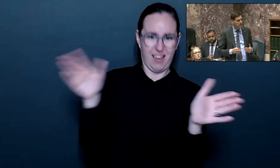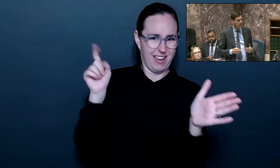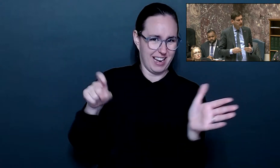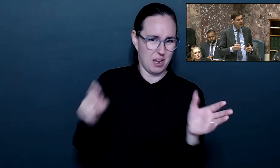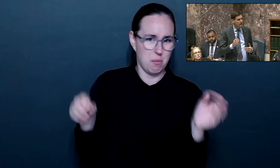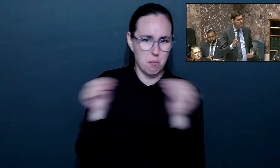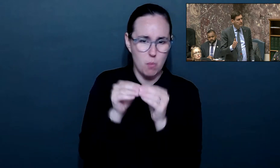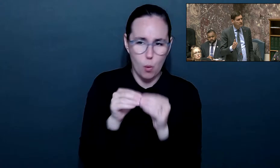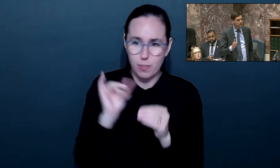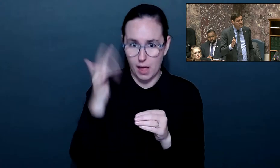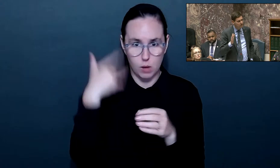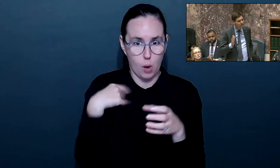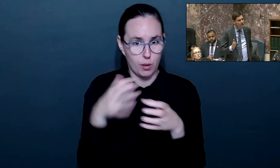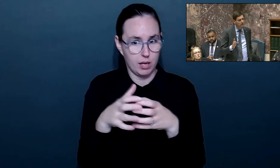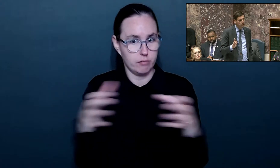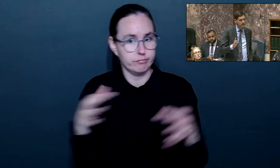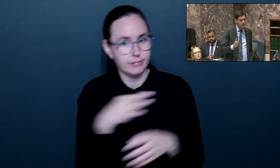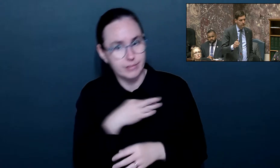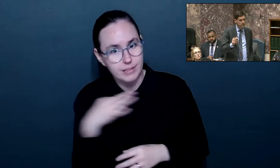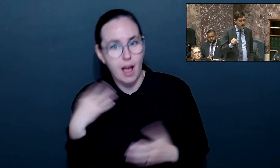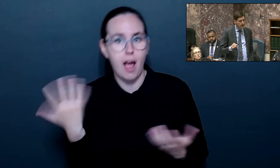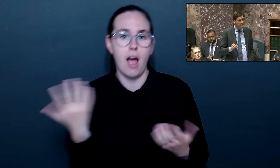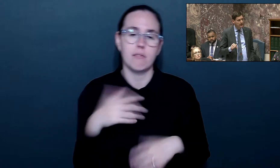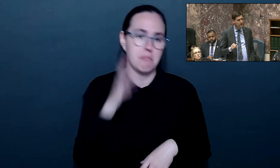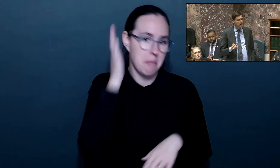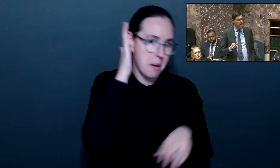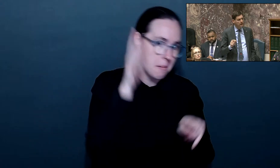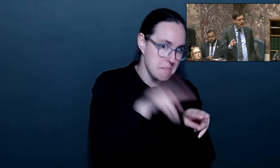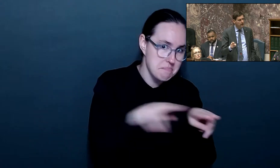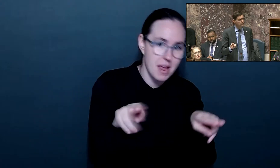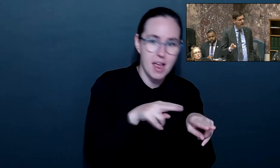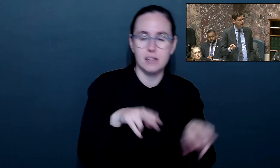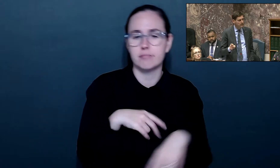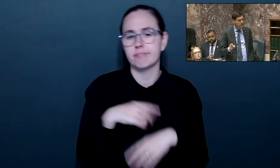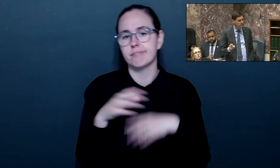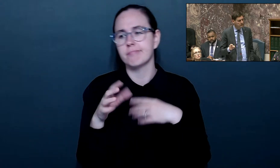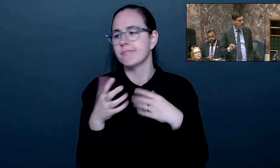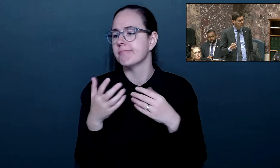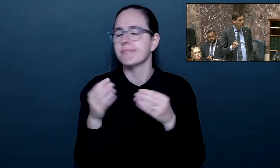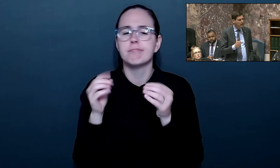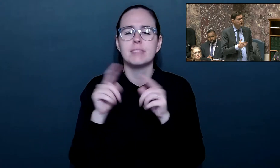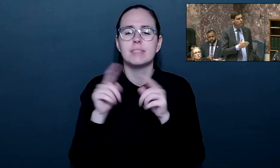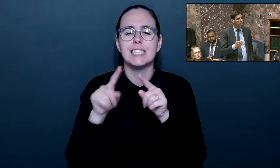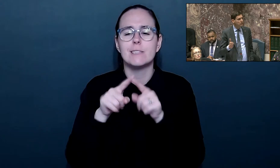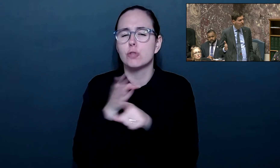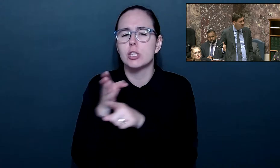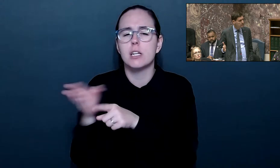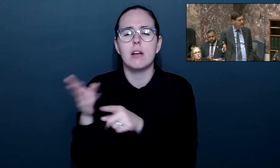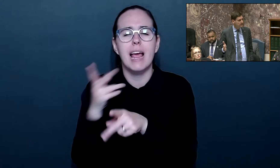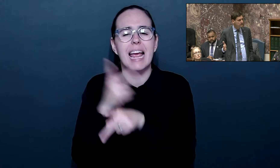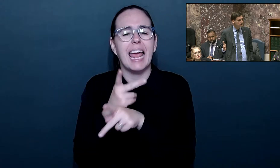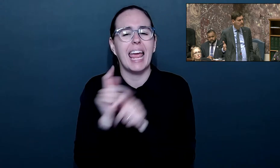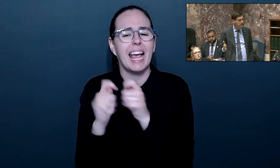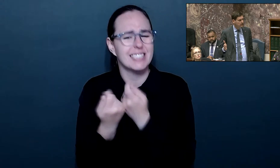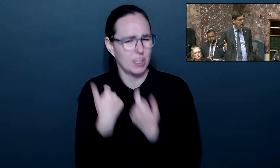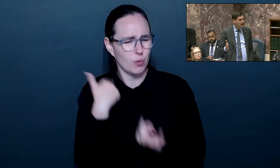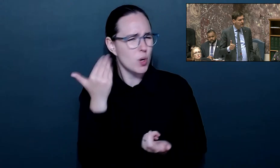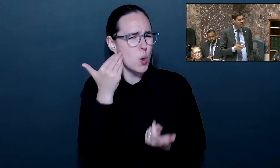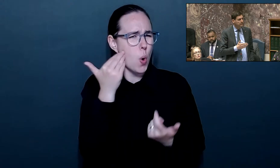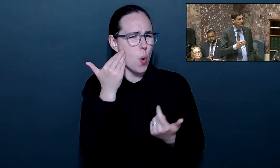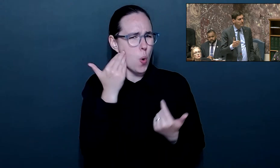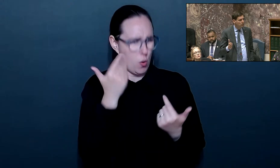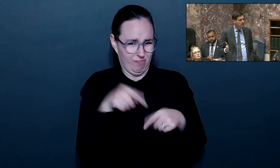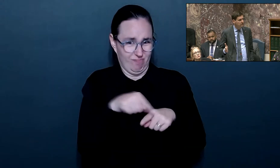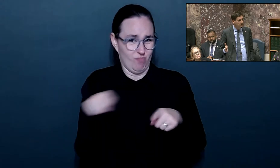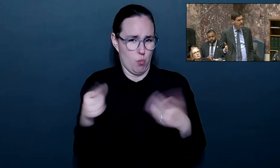there. Now the member has raised a very important issue today again, and in her private member's bill, about the role of families. How